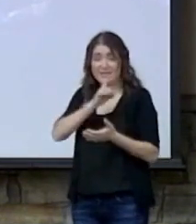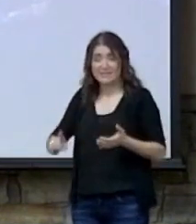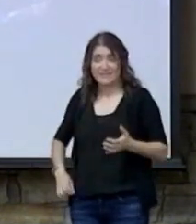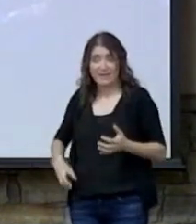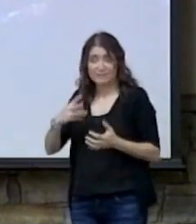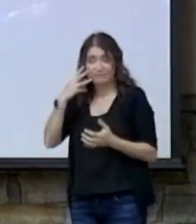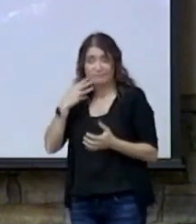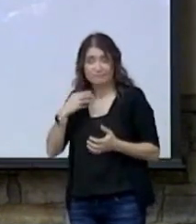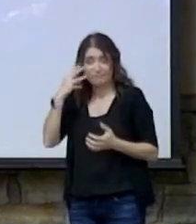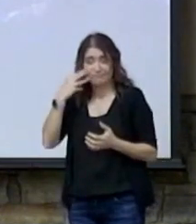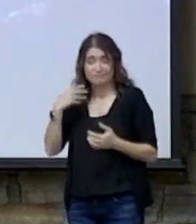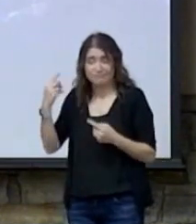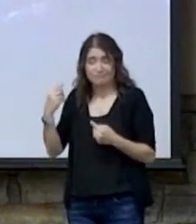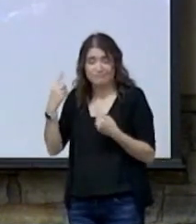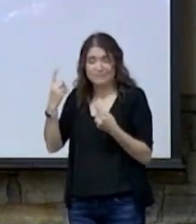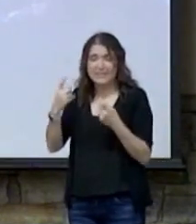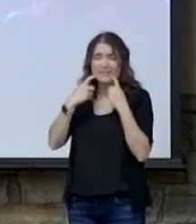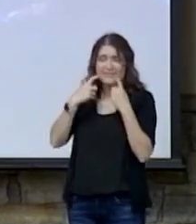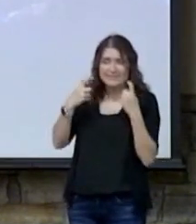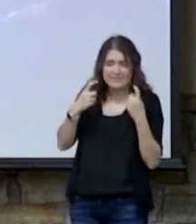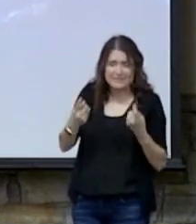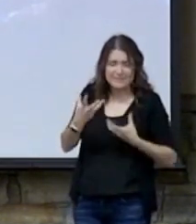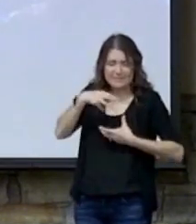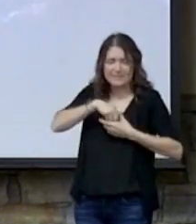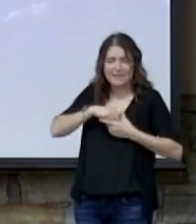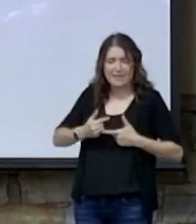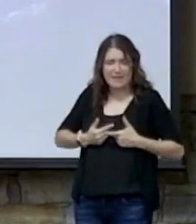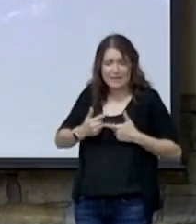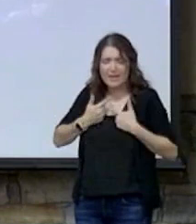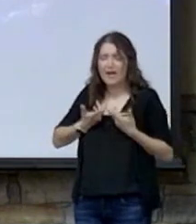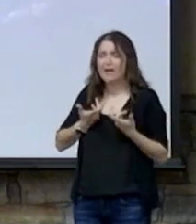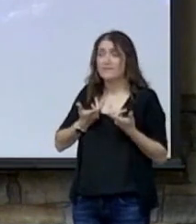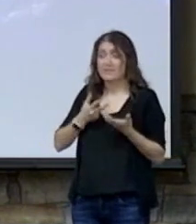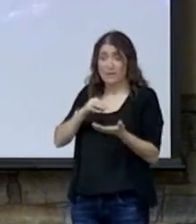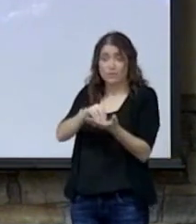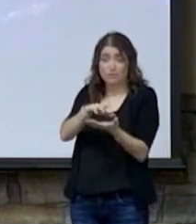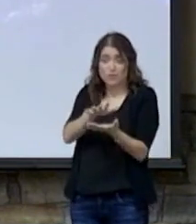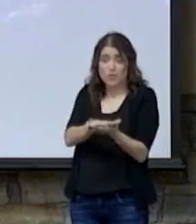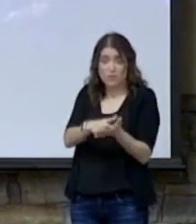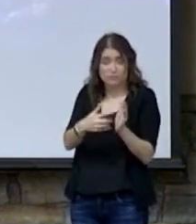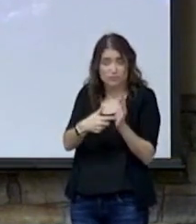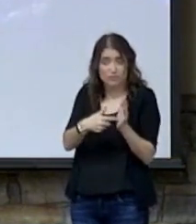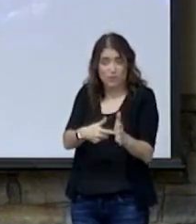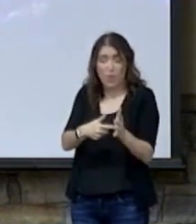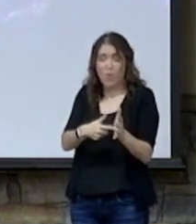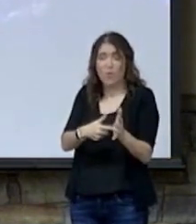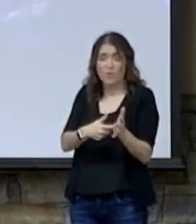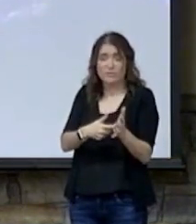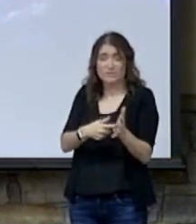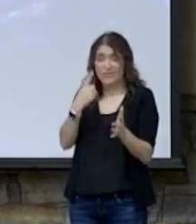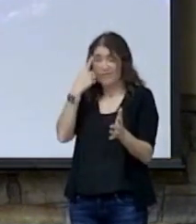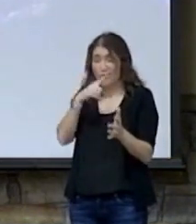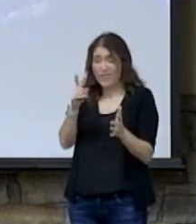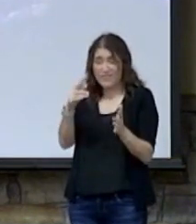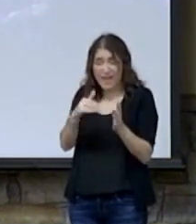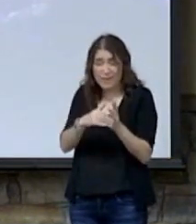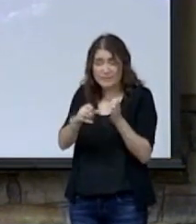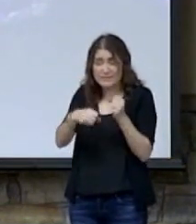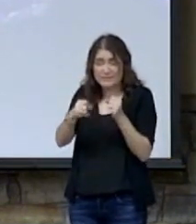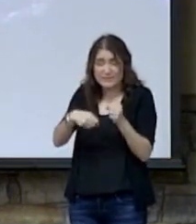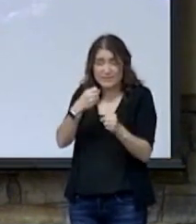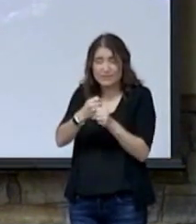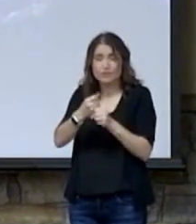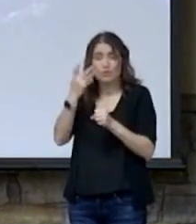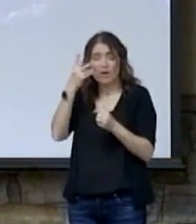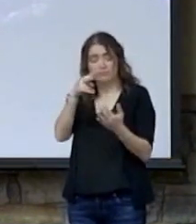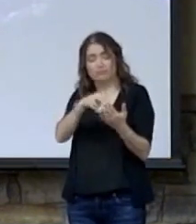through, the sin that was in his life, that was recorded, that has been preserved for thousands of years so that you and